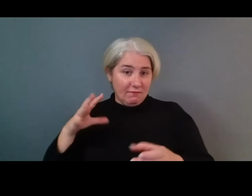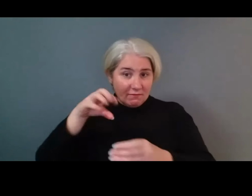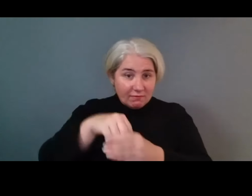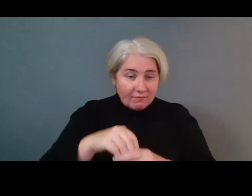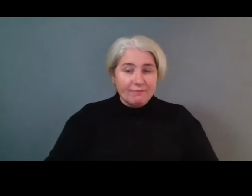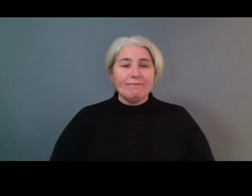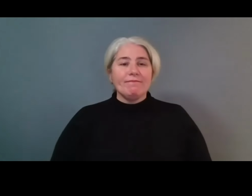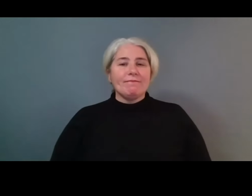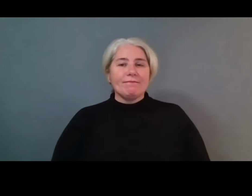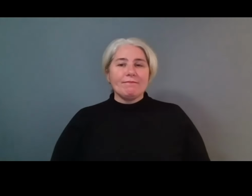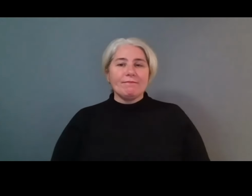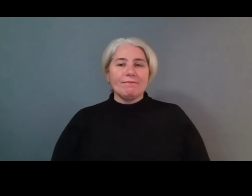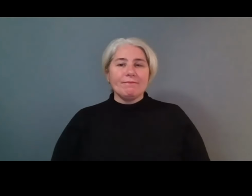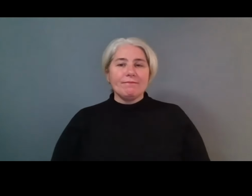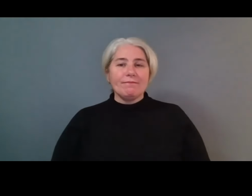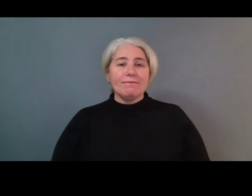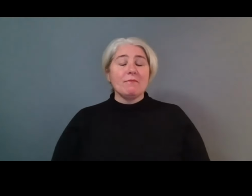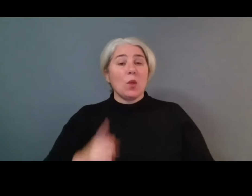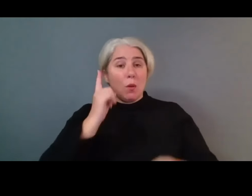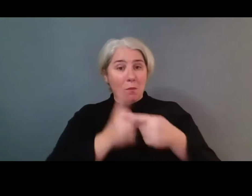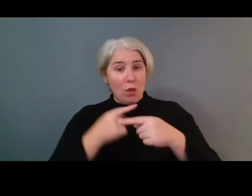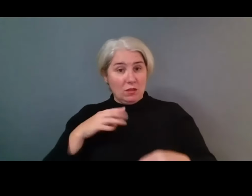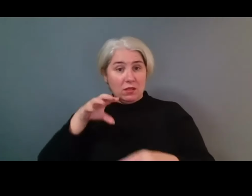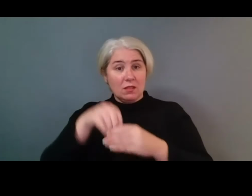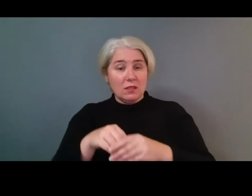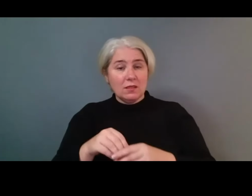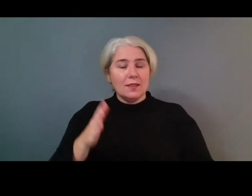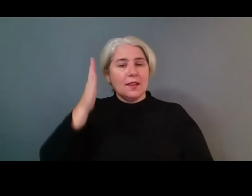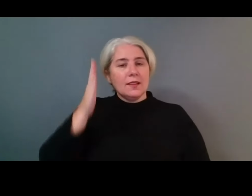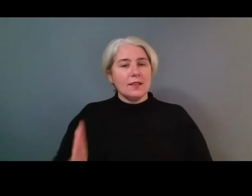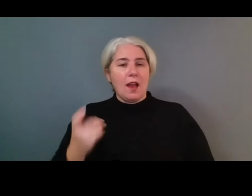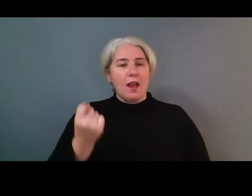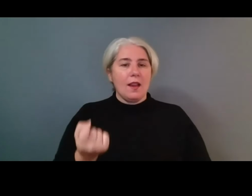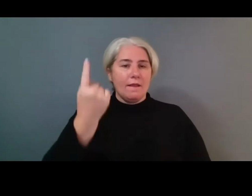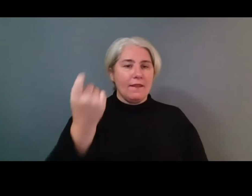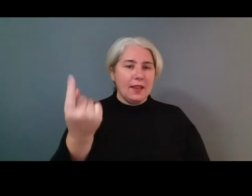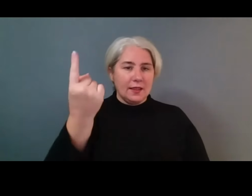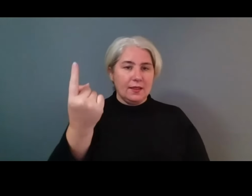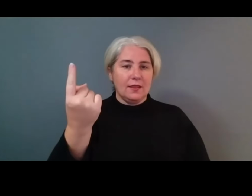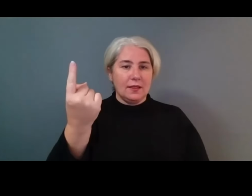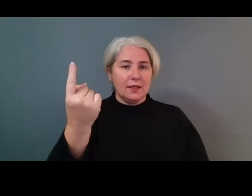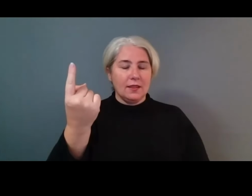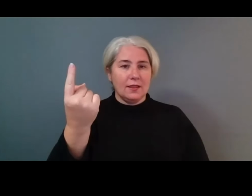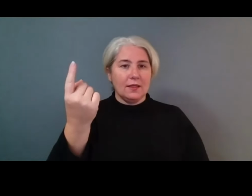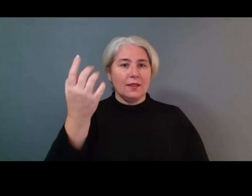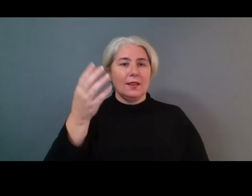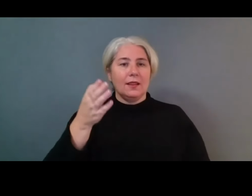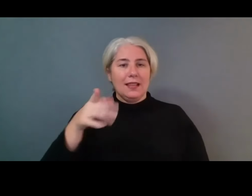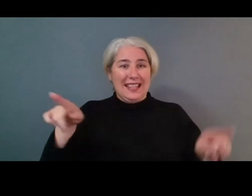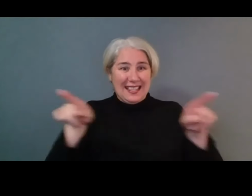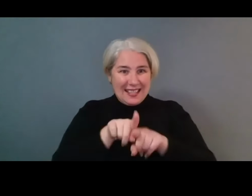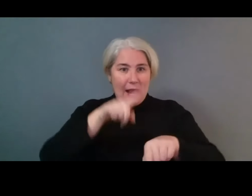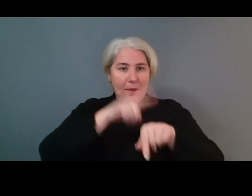organizing impactful side events during the CRPD committee sessions.